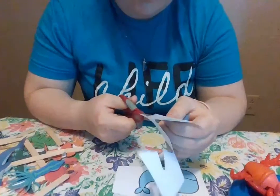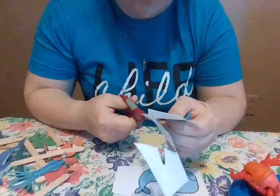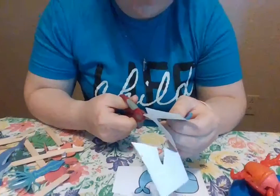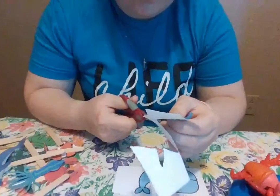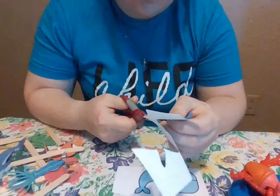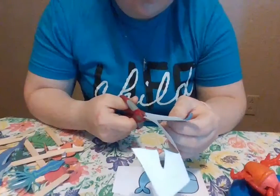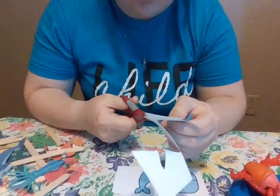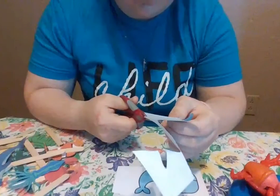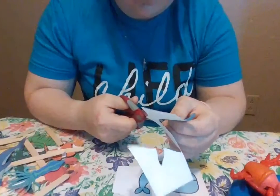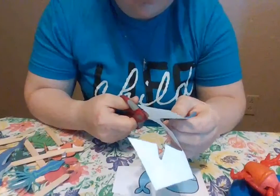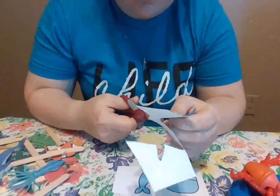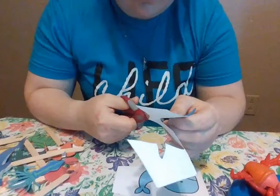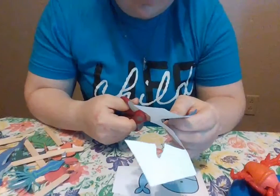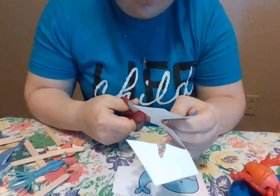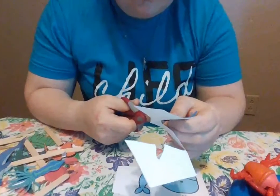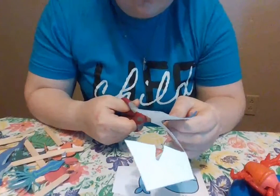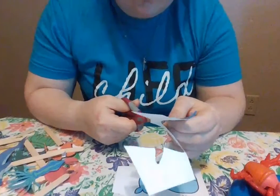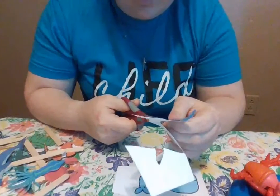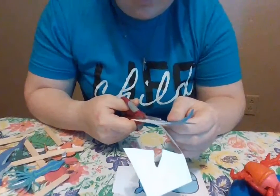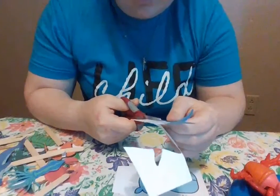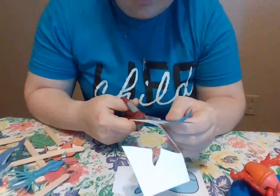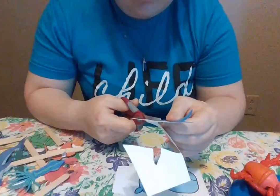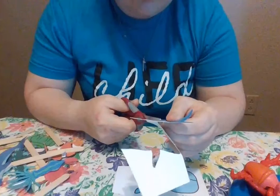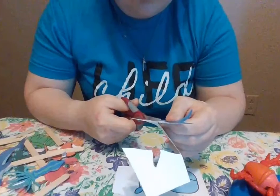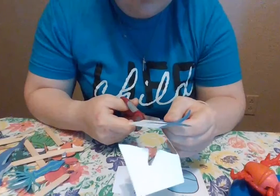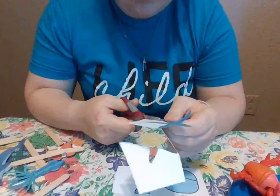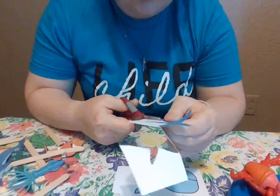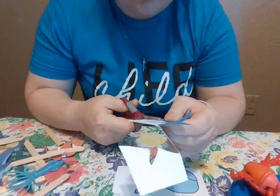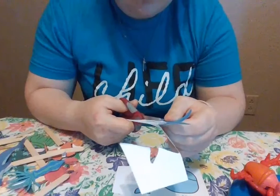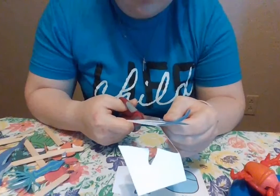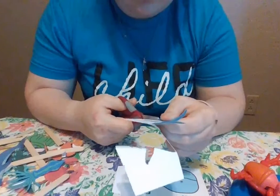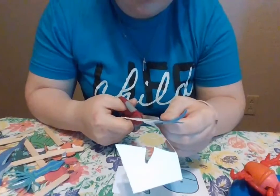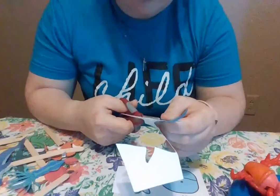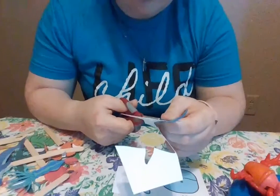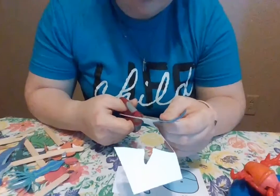sign is for it. And if you can sign it.